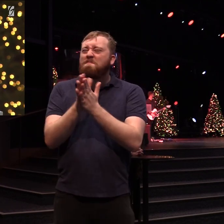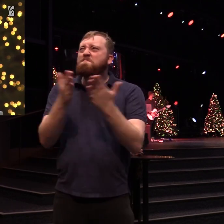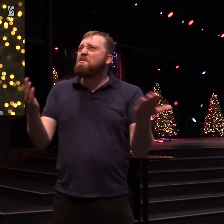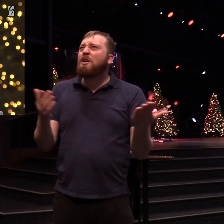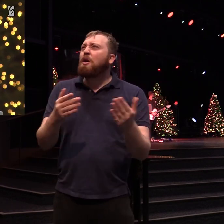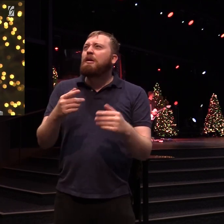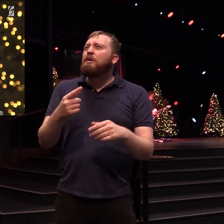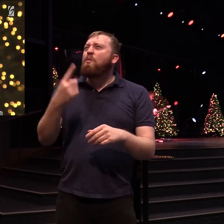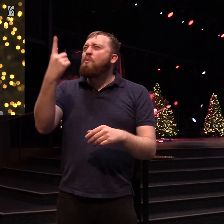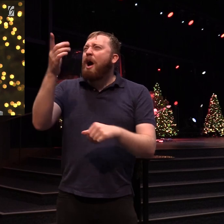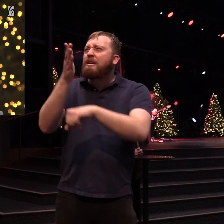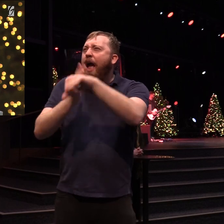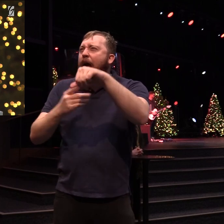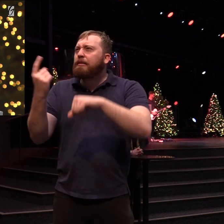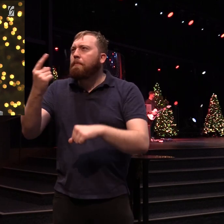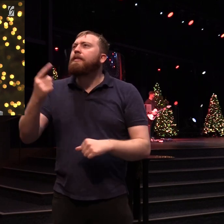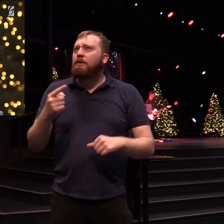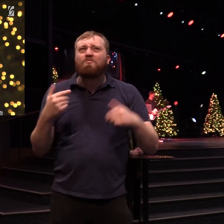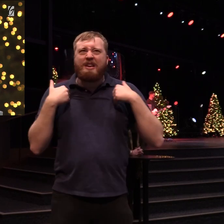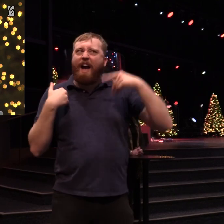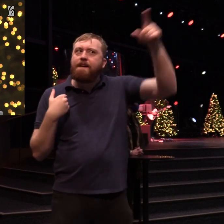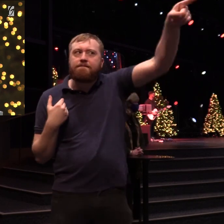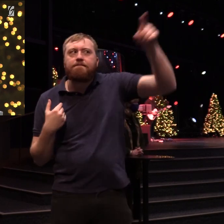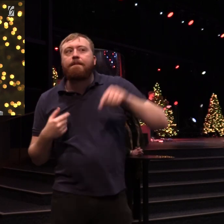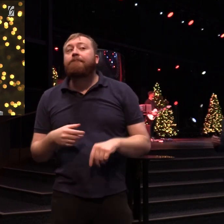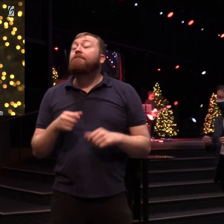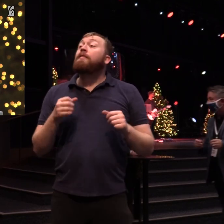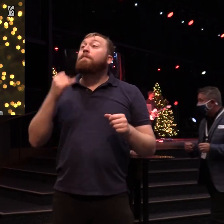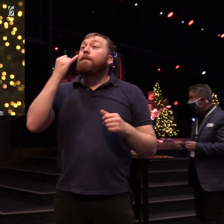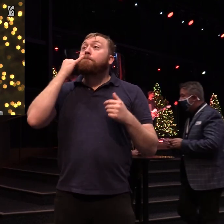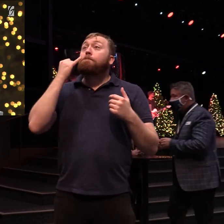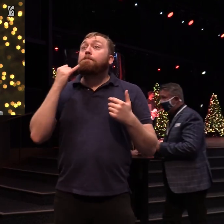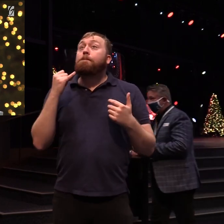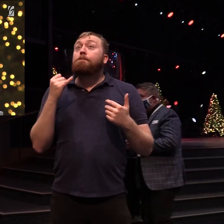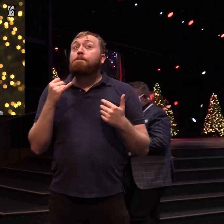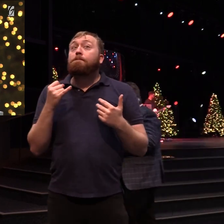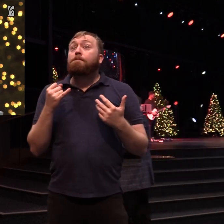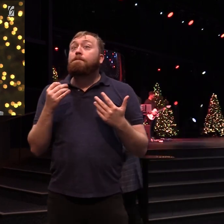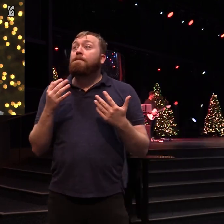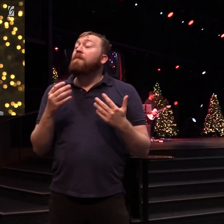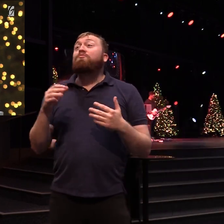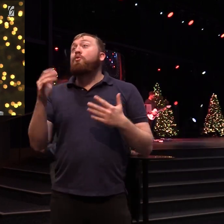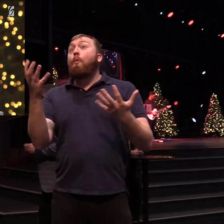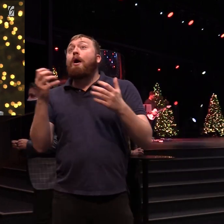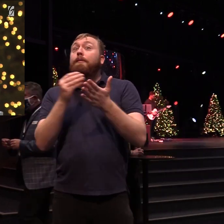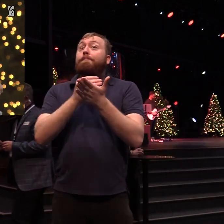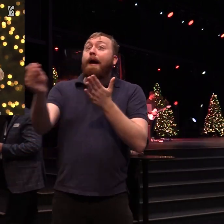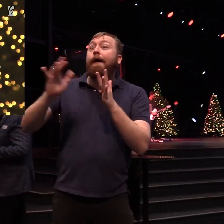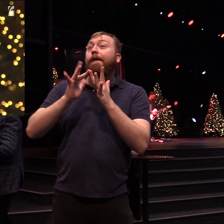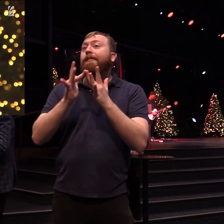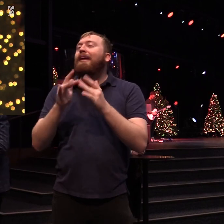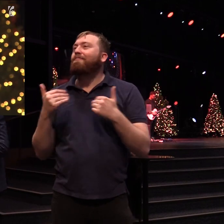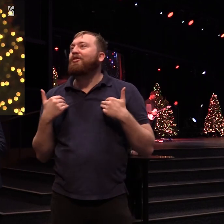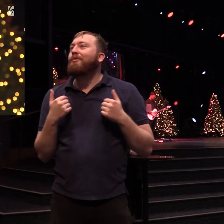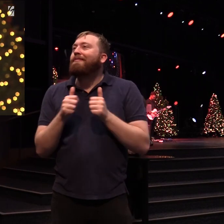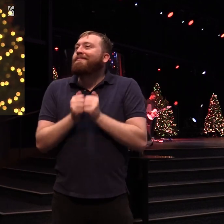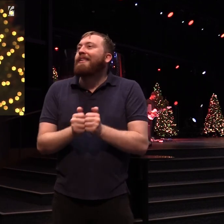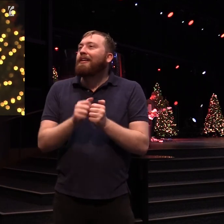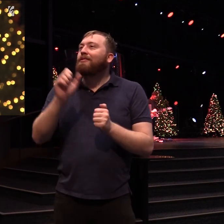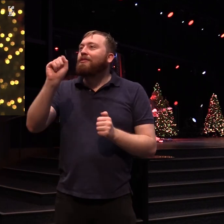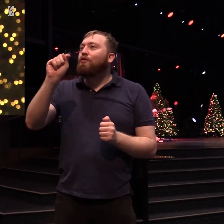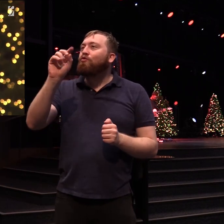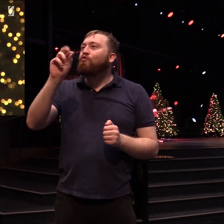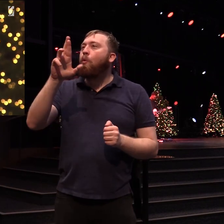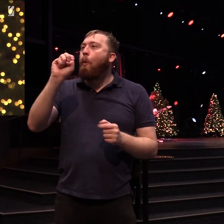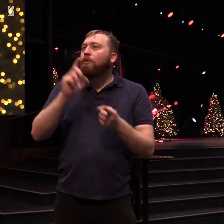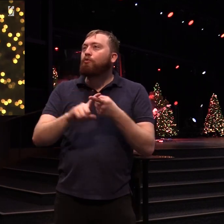and joining us online, you can text STORE to 71010 and you can also purchase those. I want to remind you what Pastor Robert mentioned about